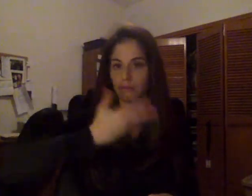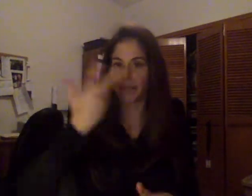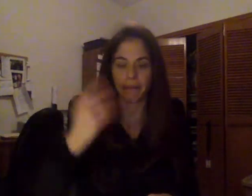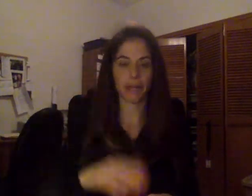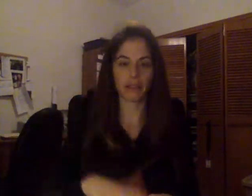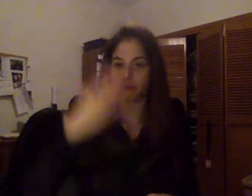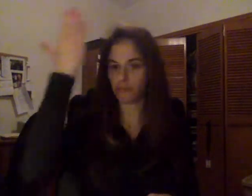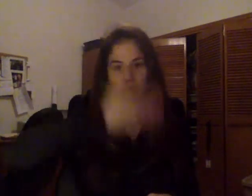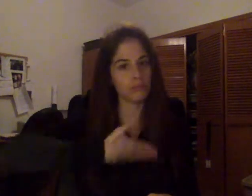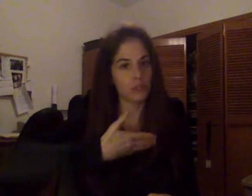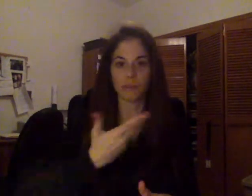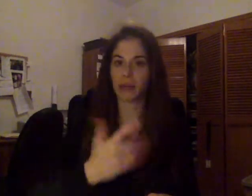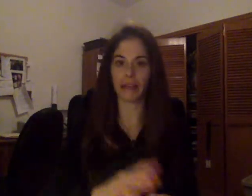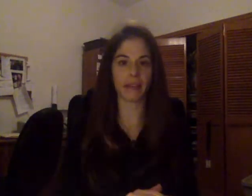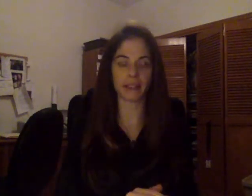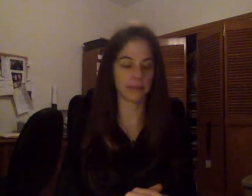blank face, just blank face.